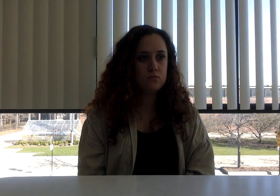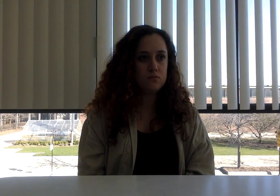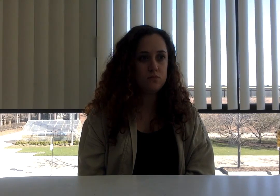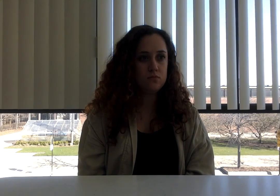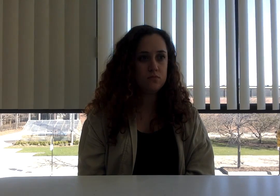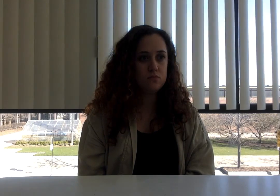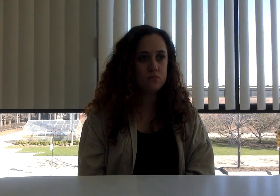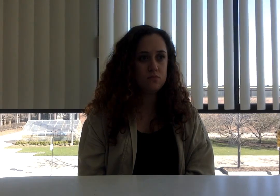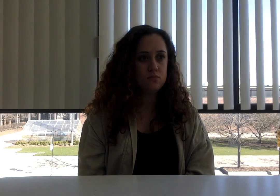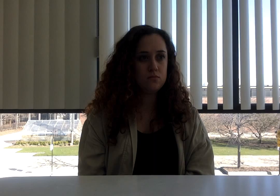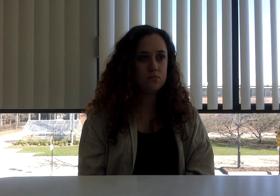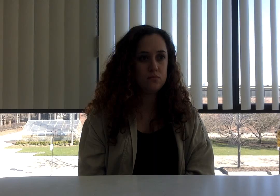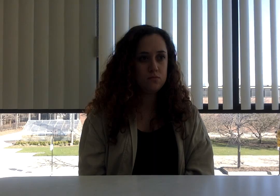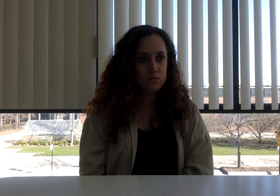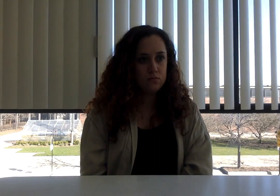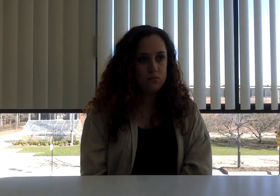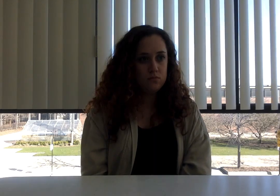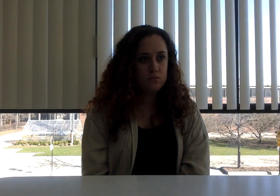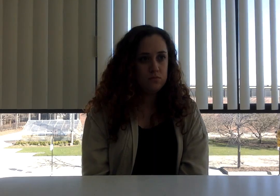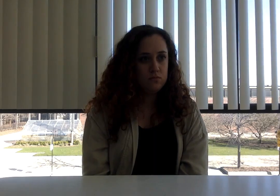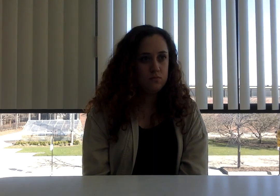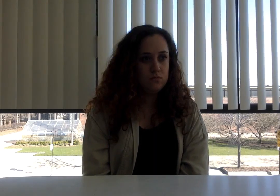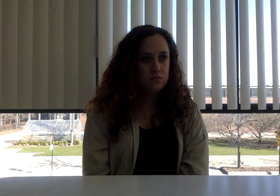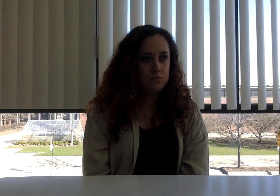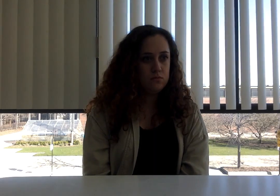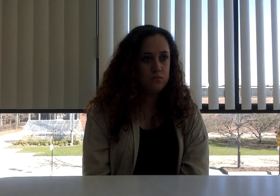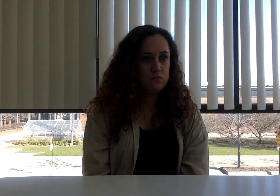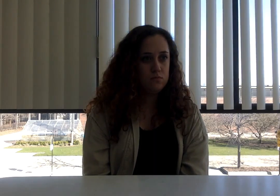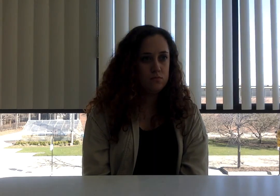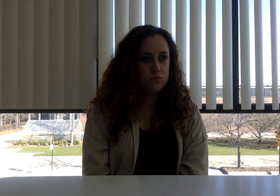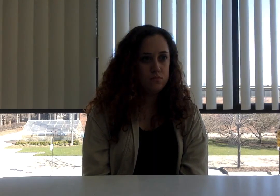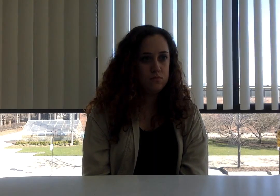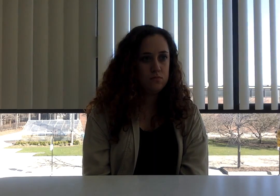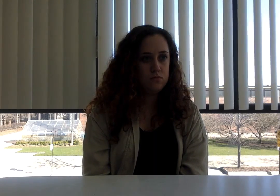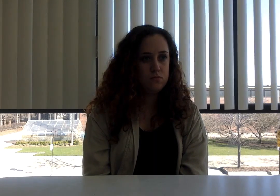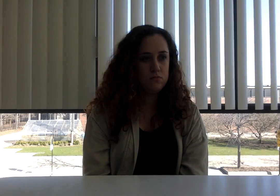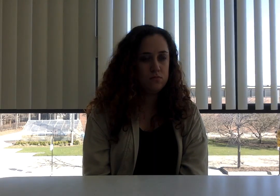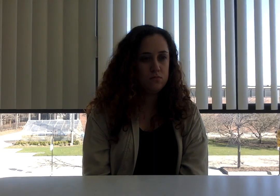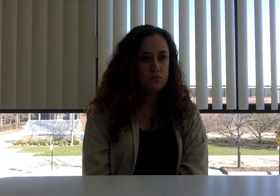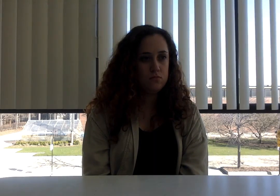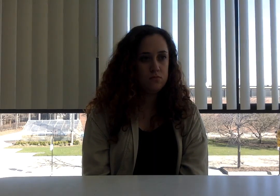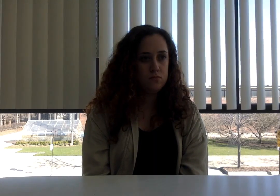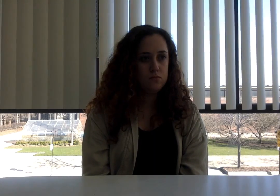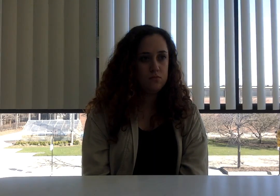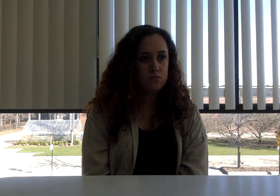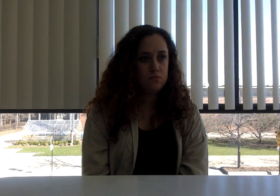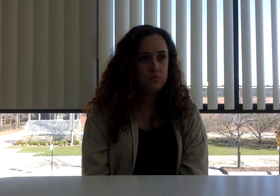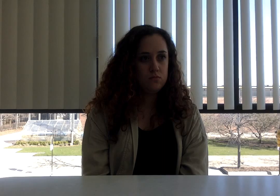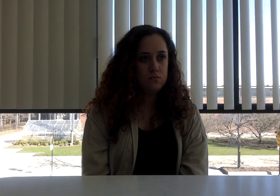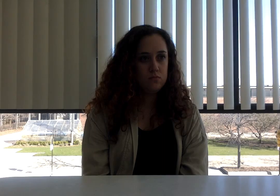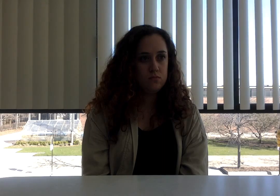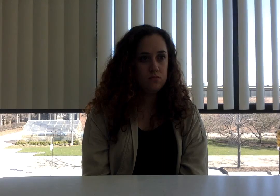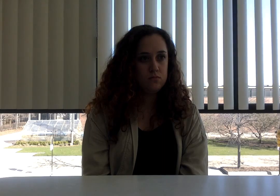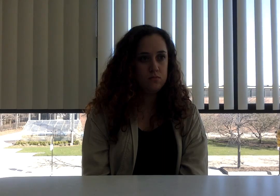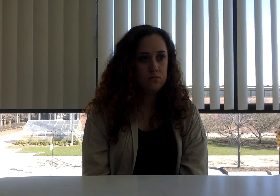other one. Yeah. Up And 1 there's over negative. 5, up 1 over 5. It's not And listen, right? if it's 10, that means it's if it's